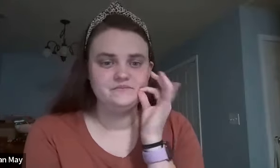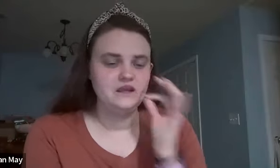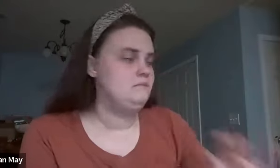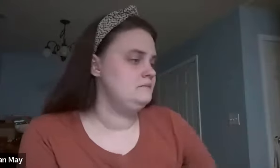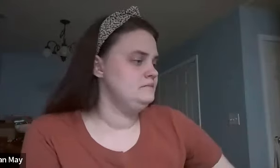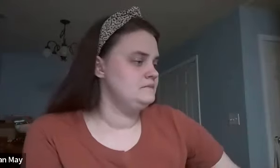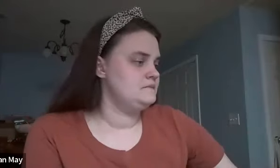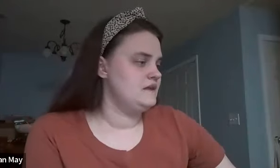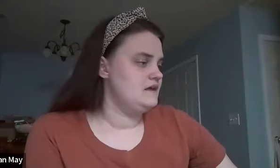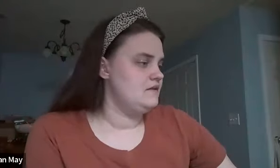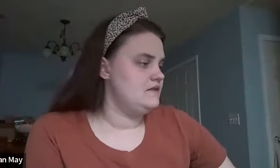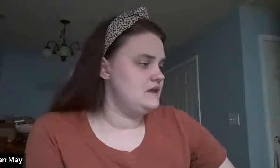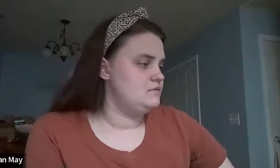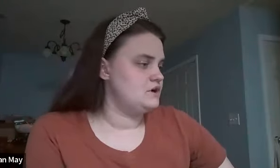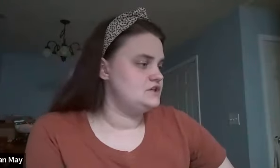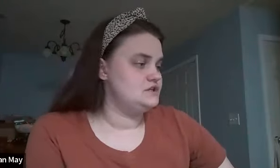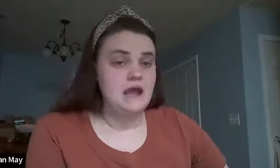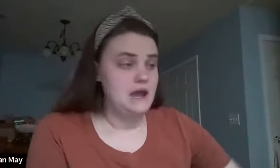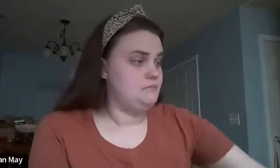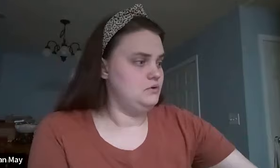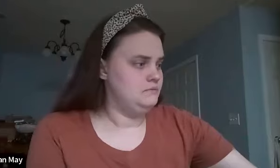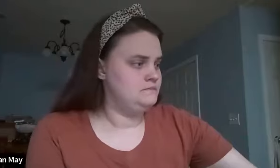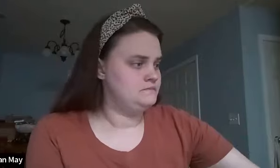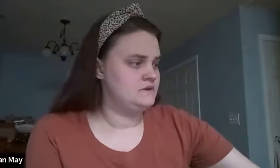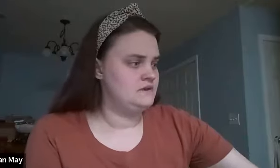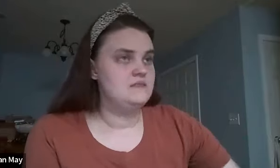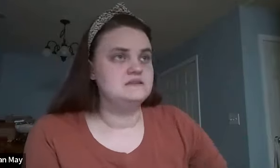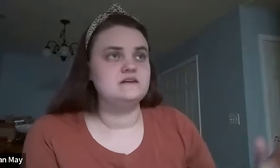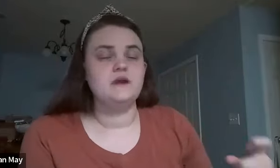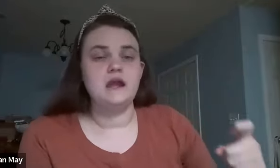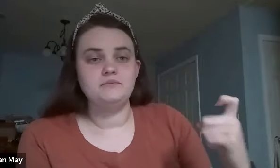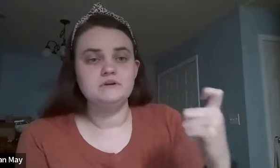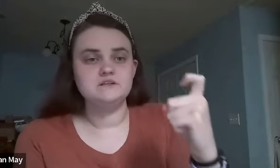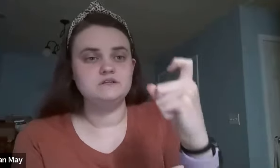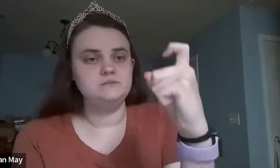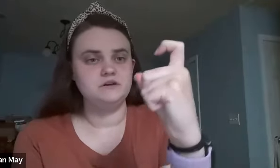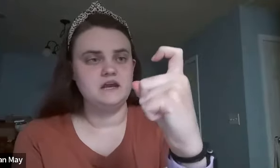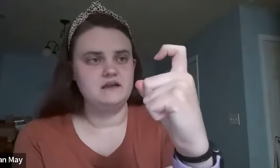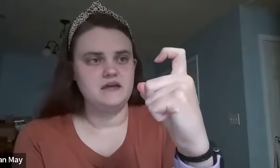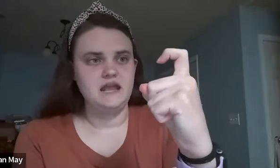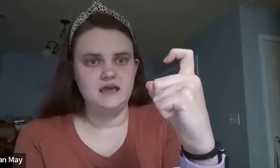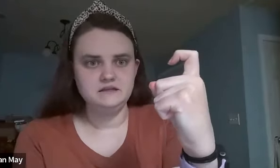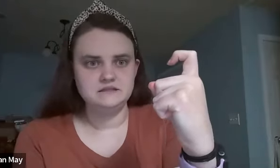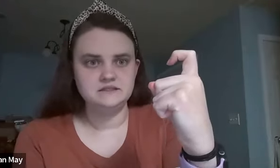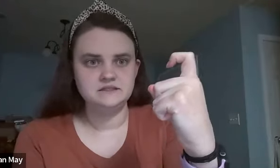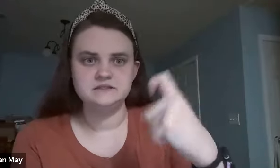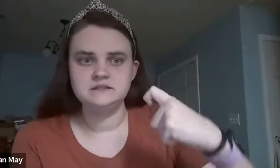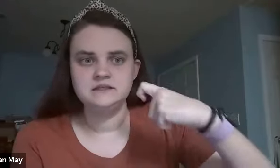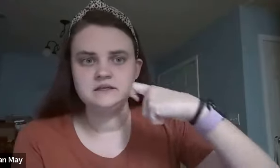Okay. Then we're going to do apple. The sign for apple is going to be, you're going to have that X.